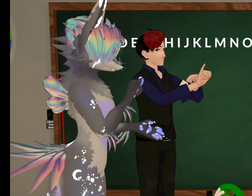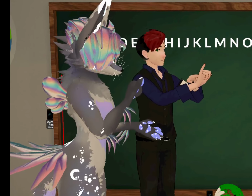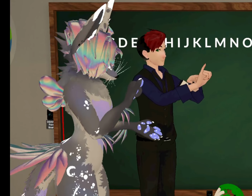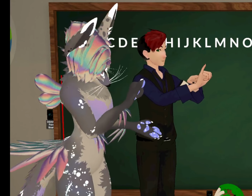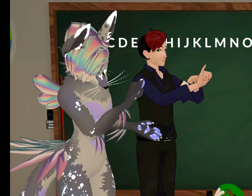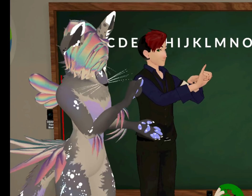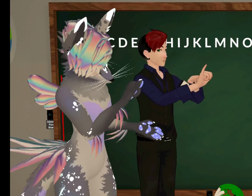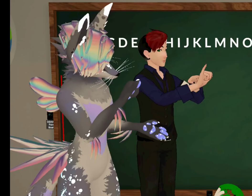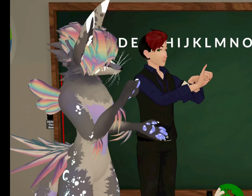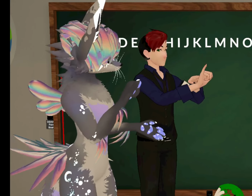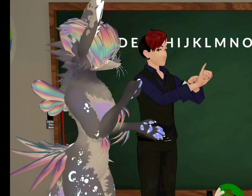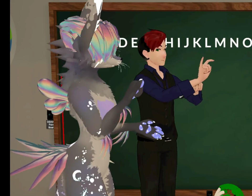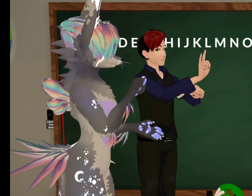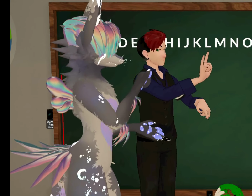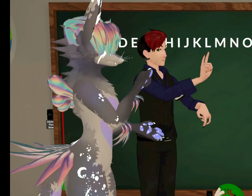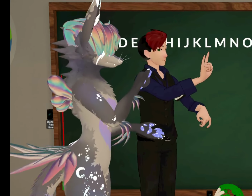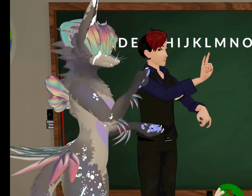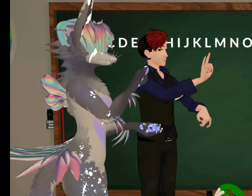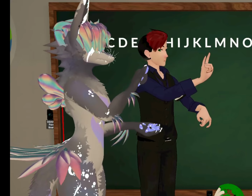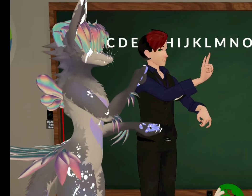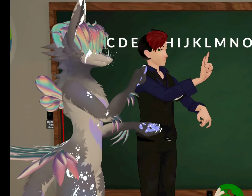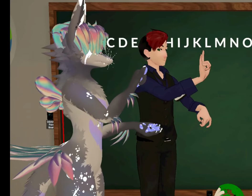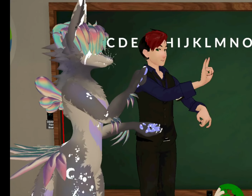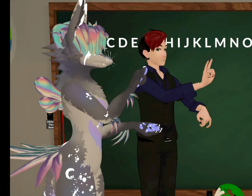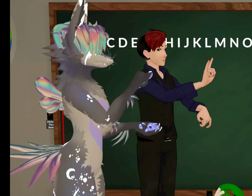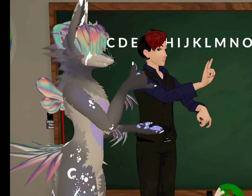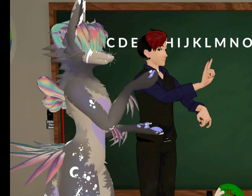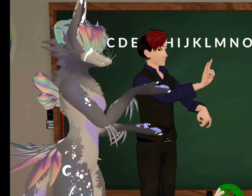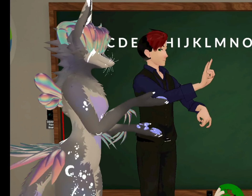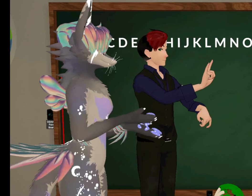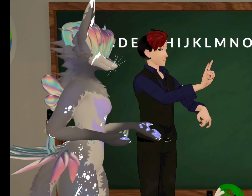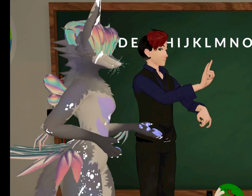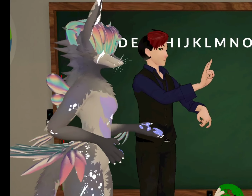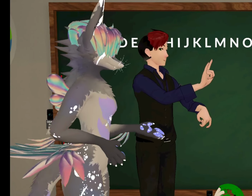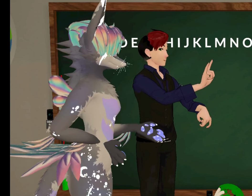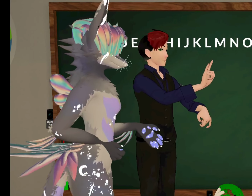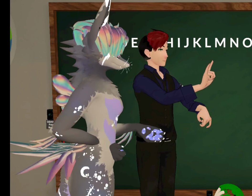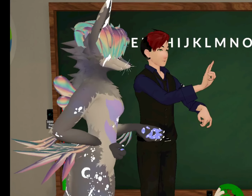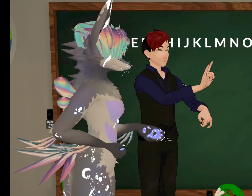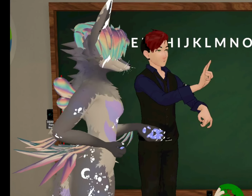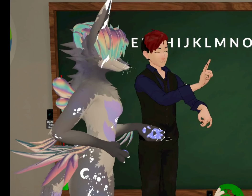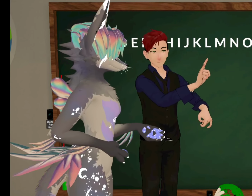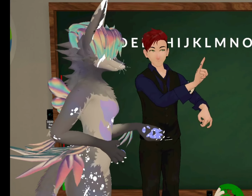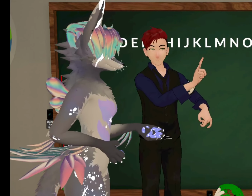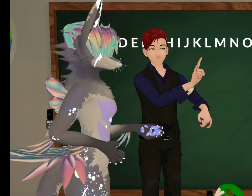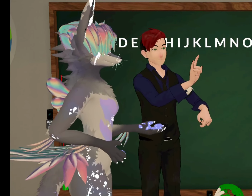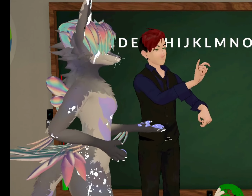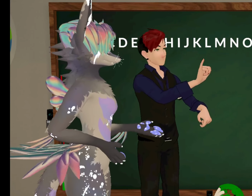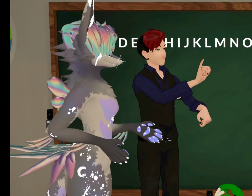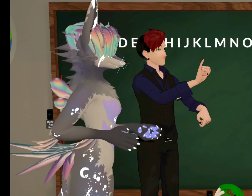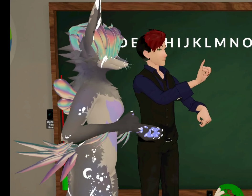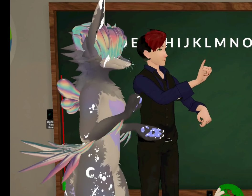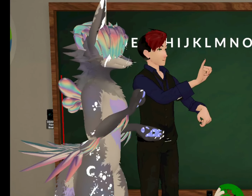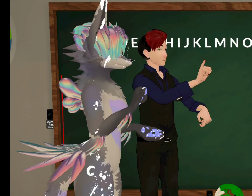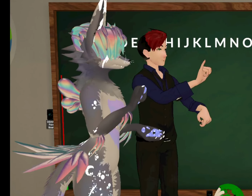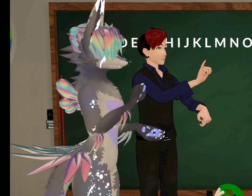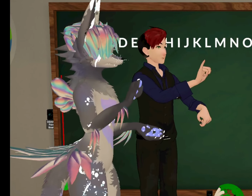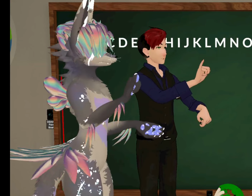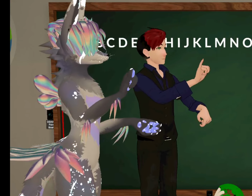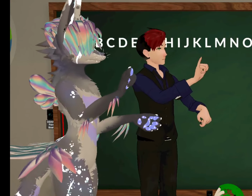as their gesture, they have rock and roll. So you can do this instead if you're in one of those avatars. But a lot of them prefer the